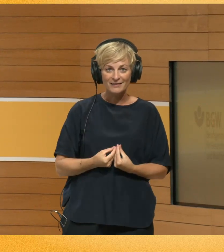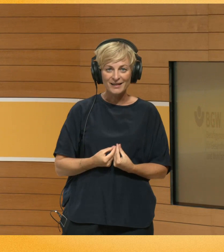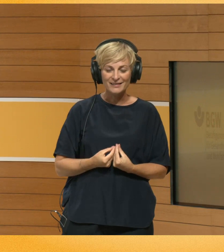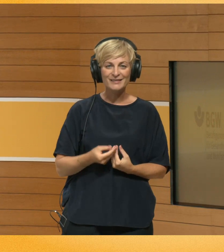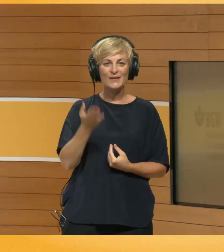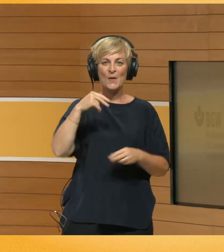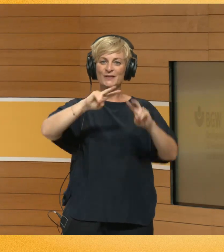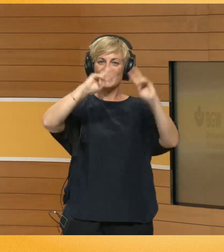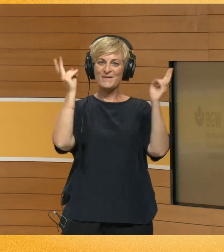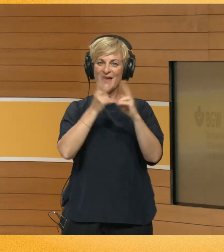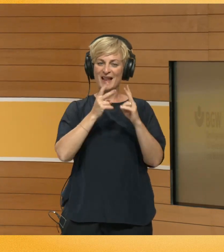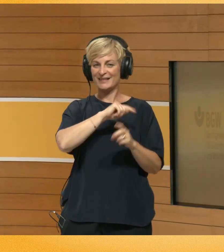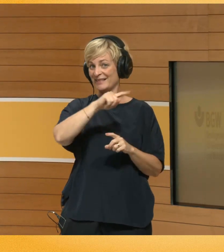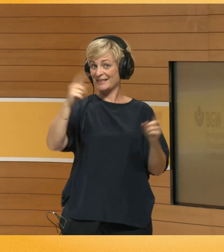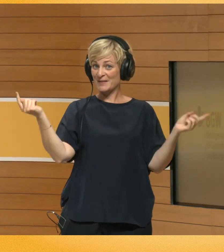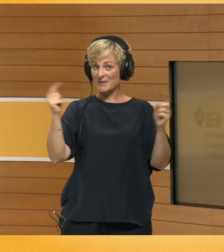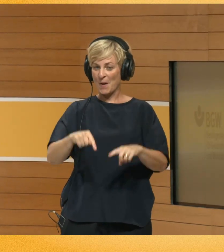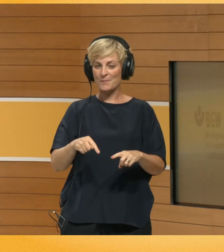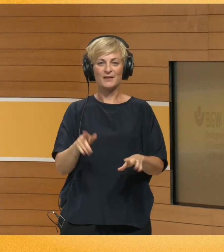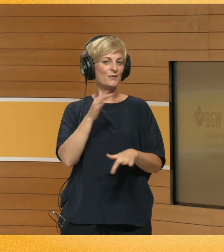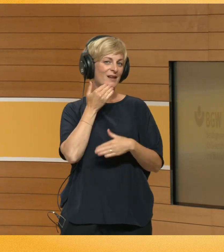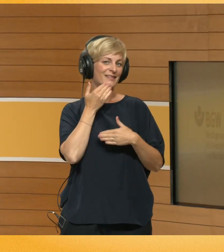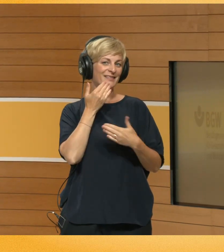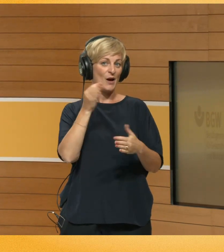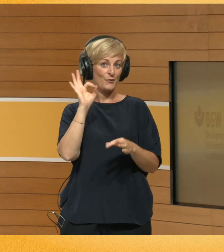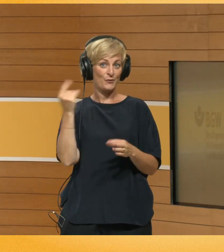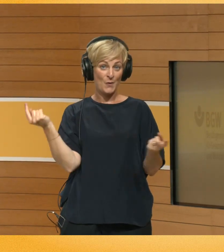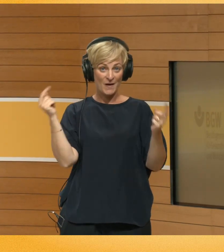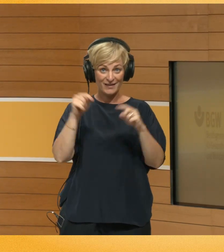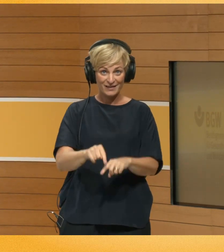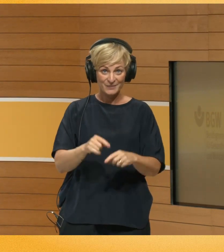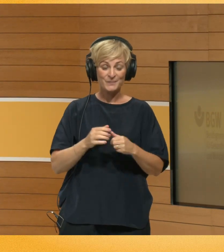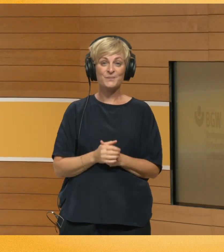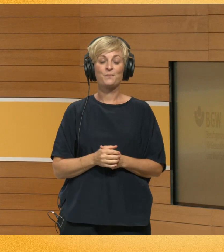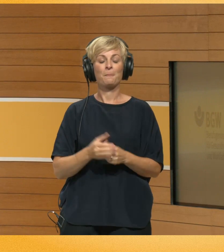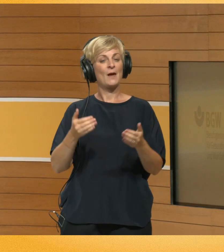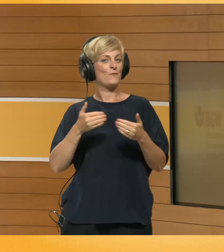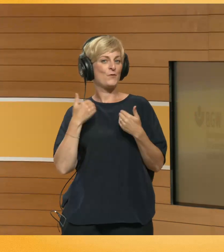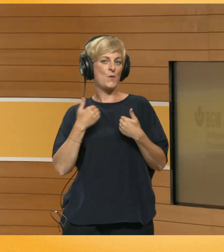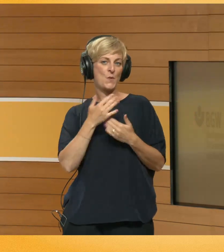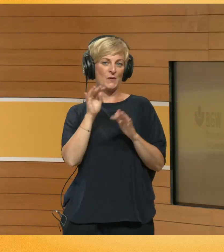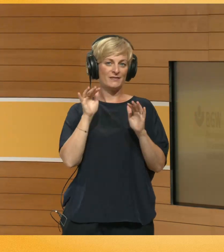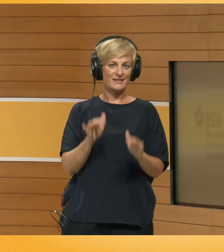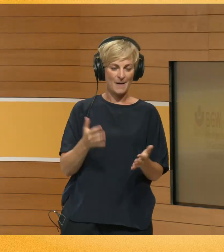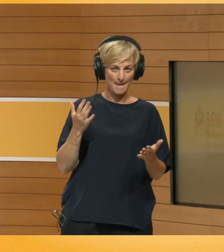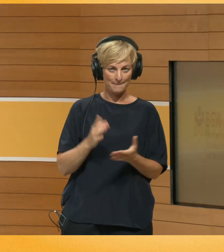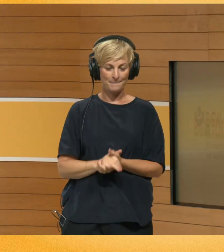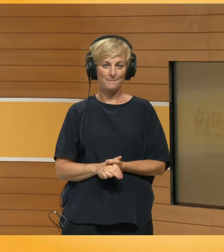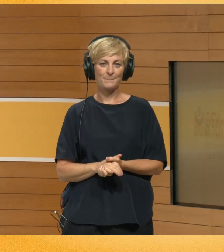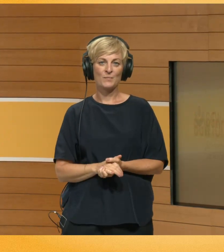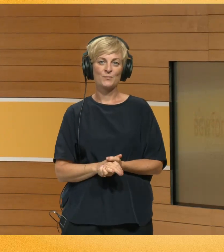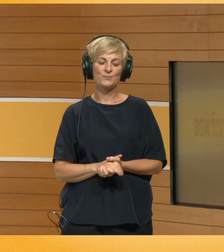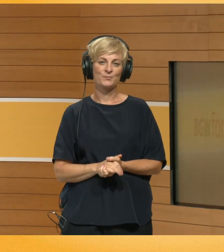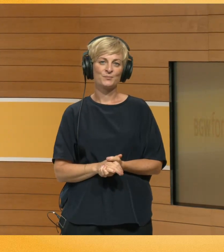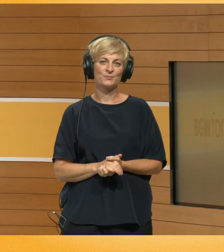everyone for making the journey. Very glad to have you here. And they're going to give us an insight about what their